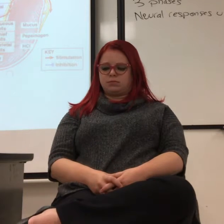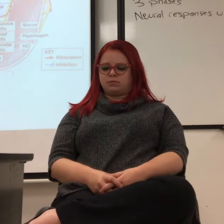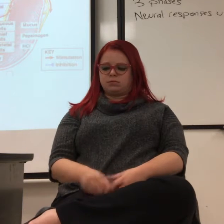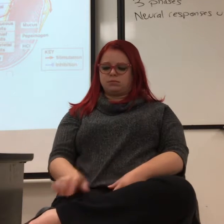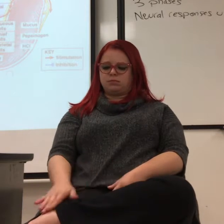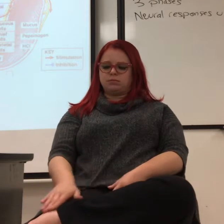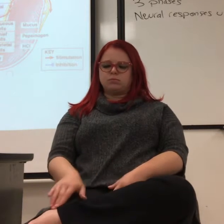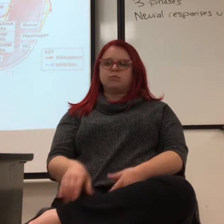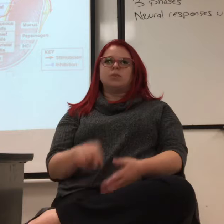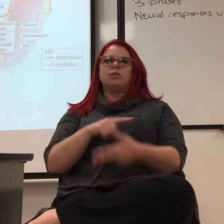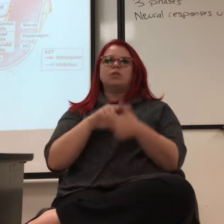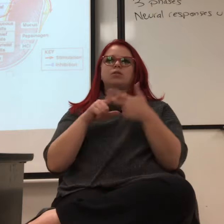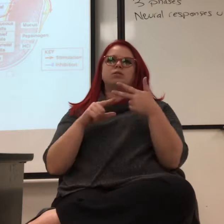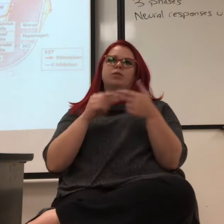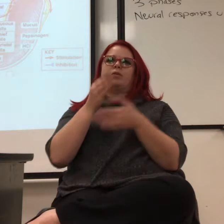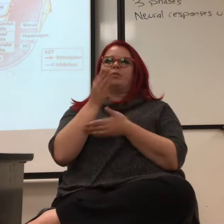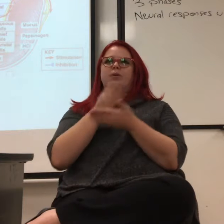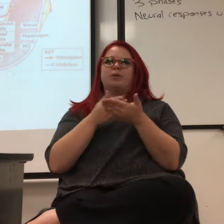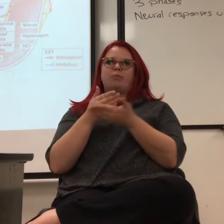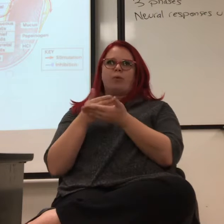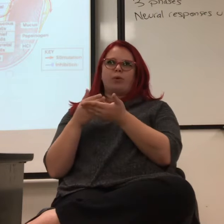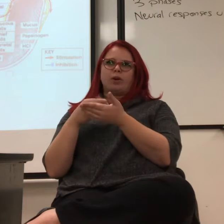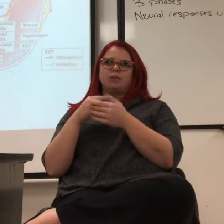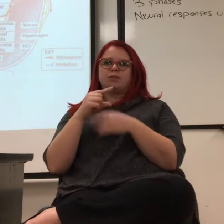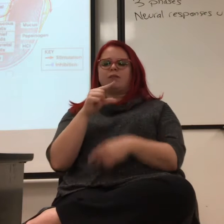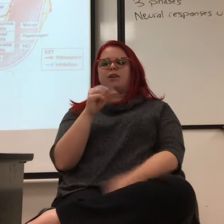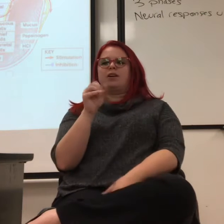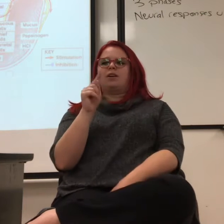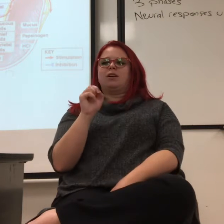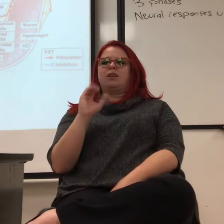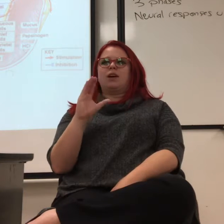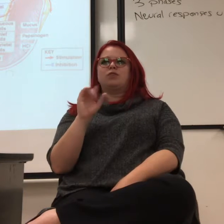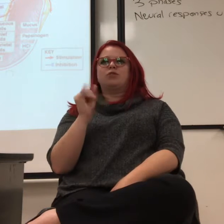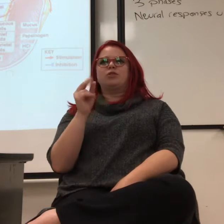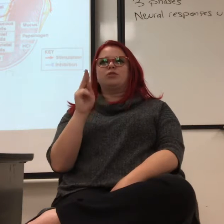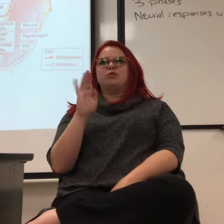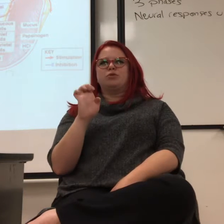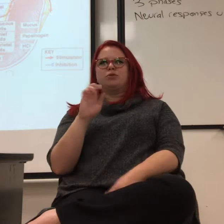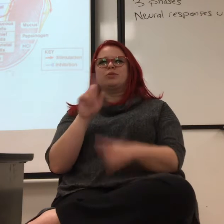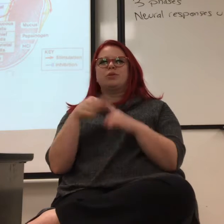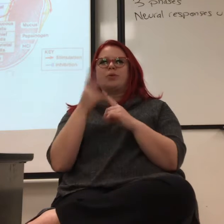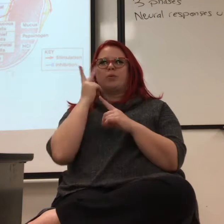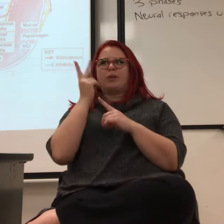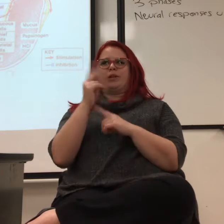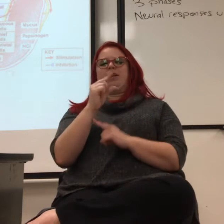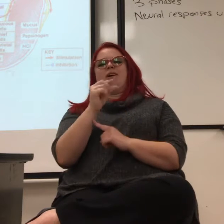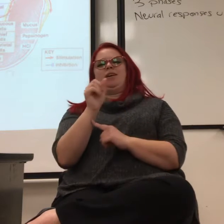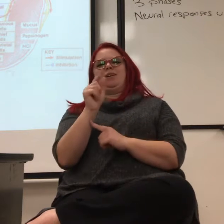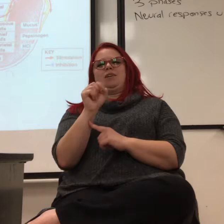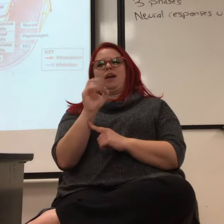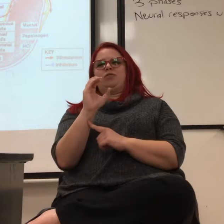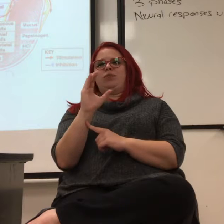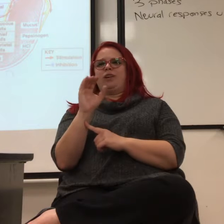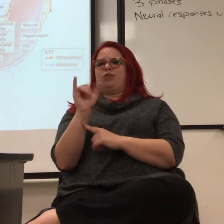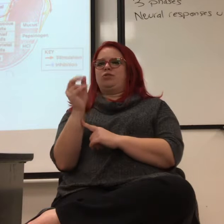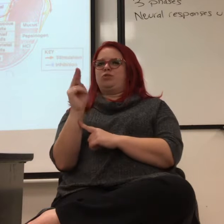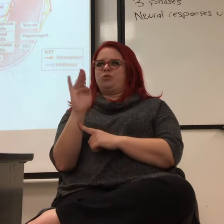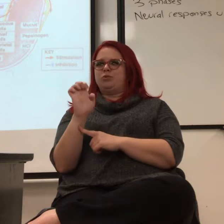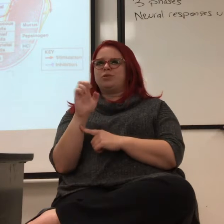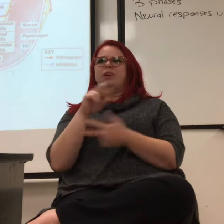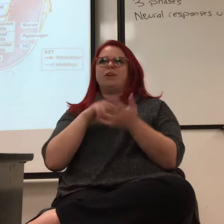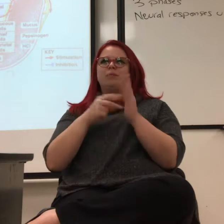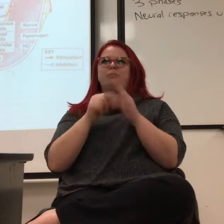So these are the three components of the gastric juice. Whenever you see that term, it's these three things.